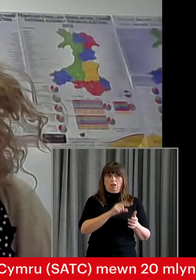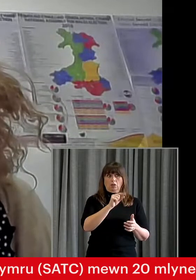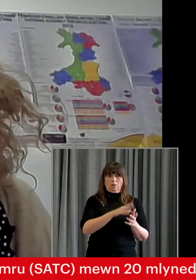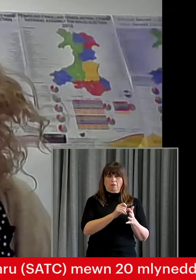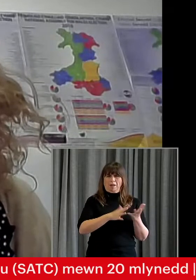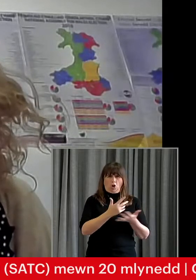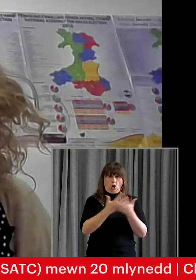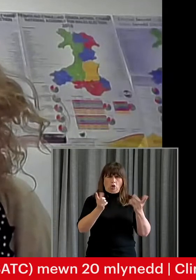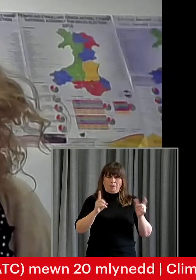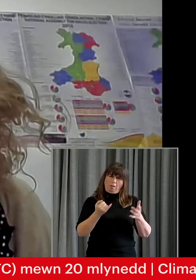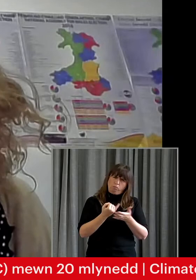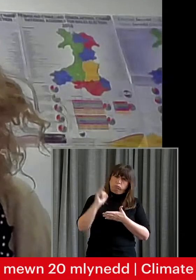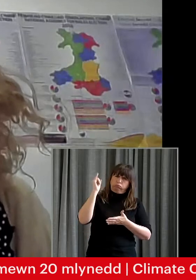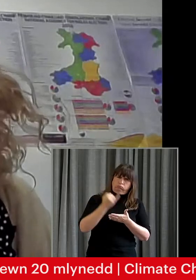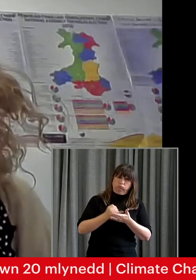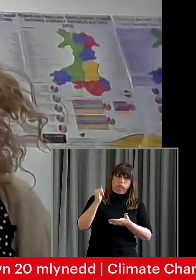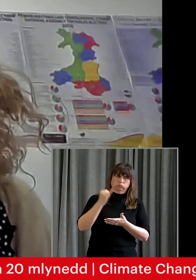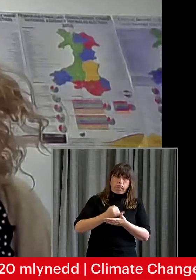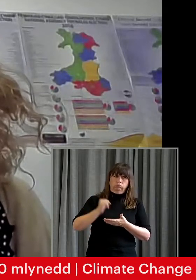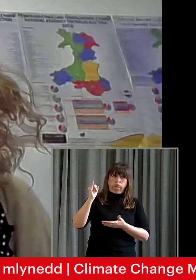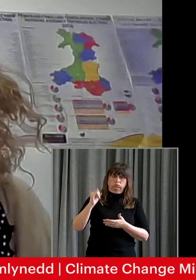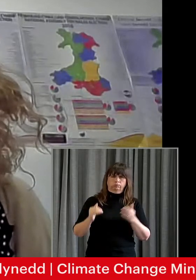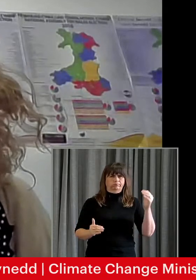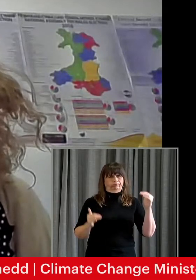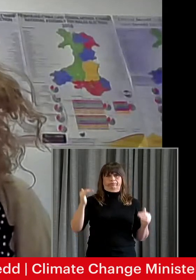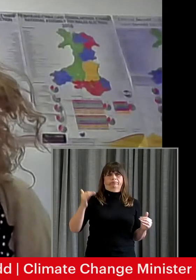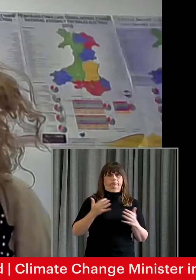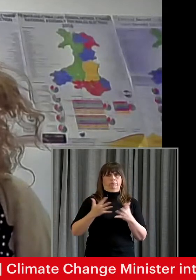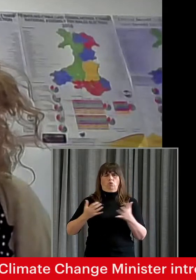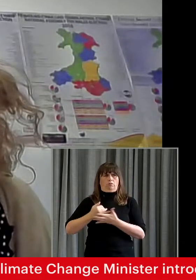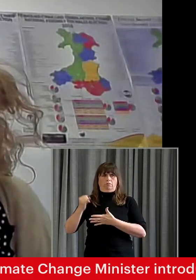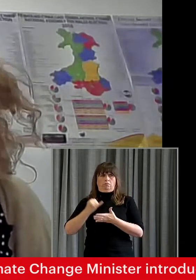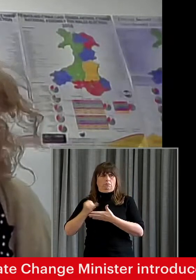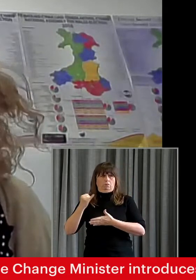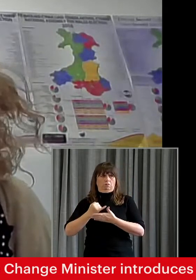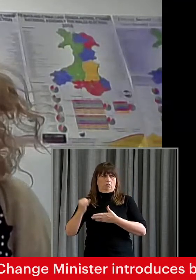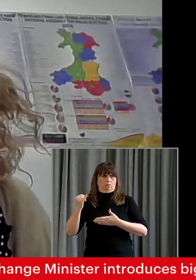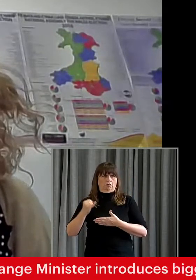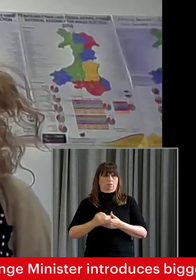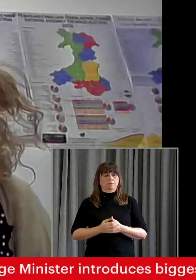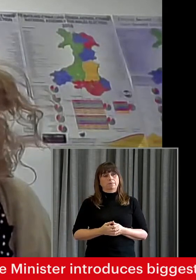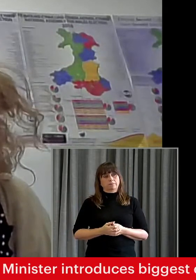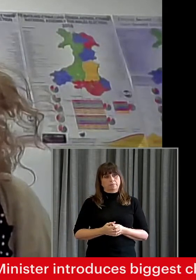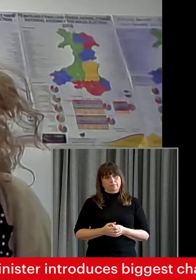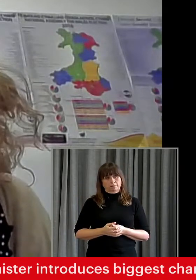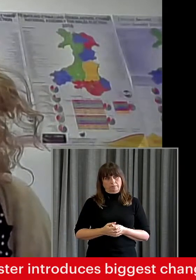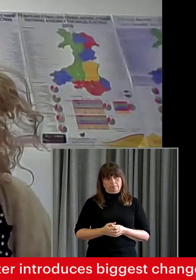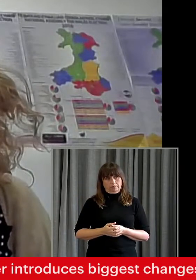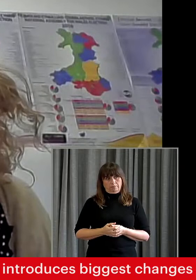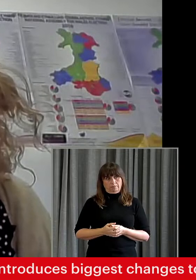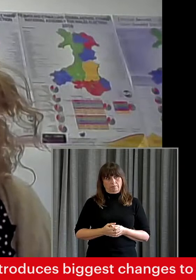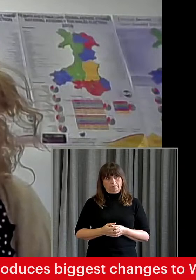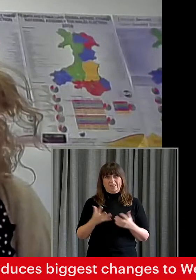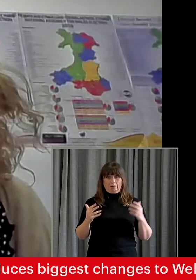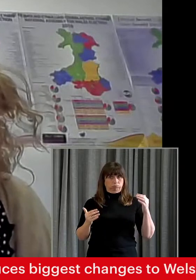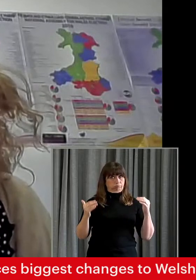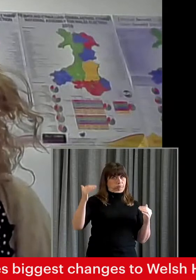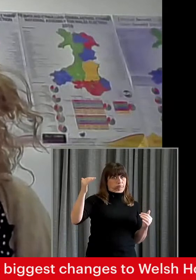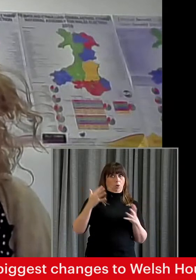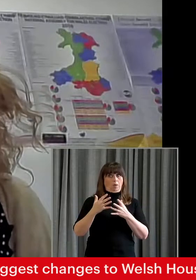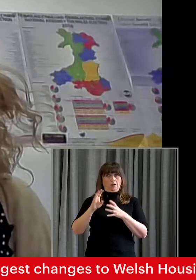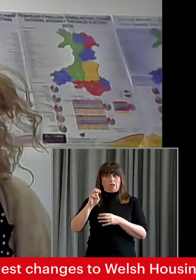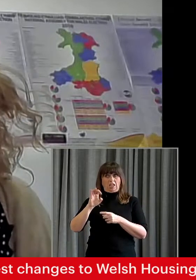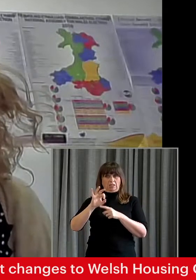opposition and 34% support. There was then polling last week from Redfield and Wilton that it was 59% opposition. Are you